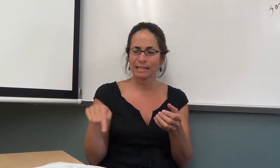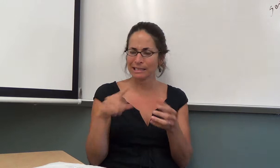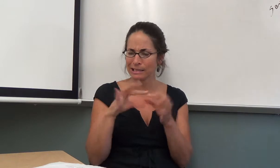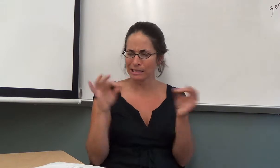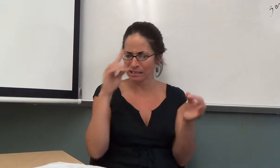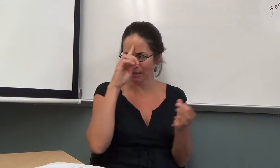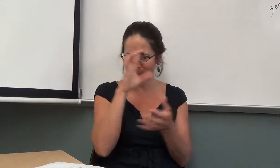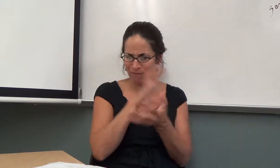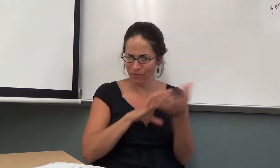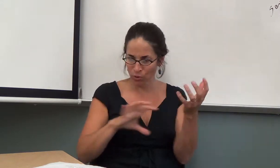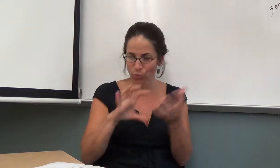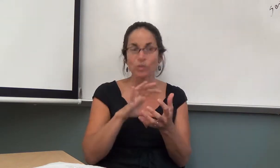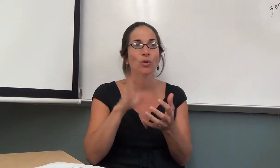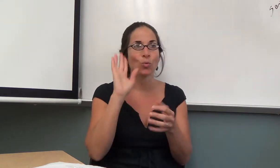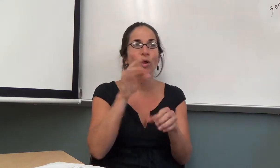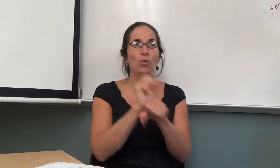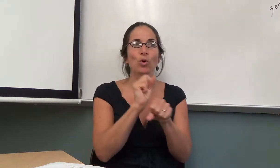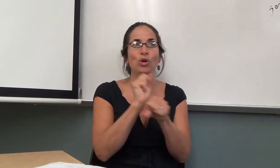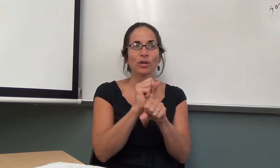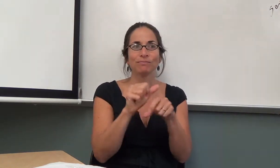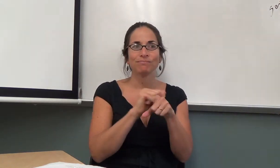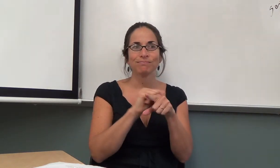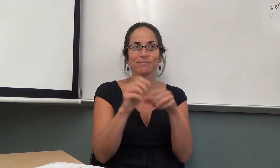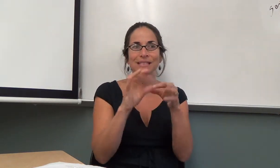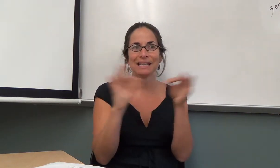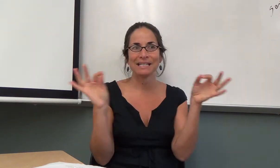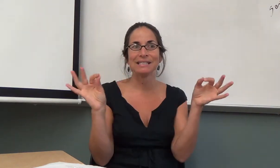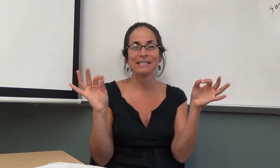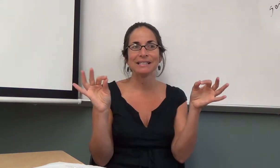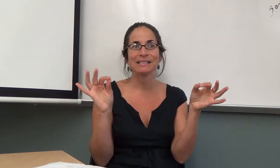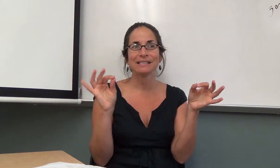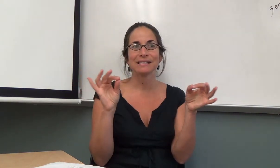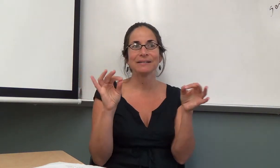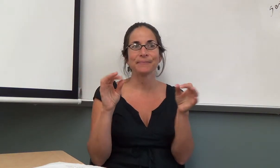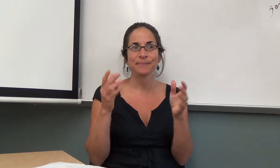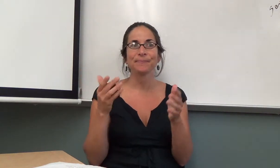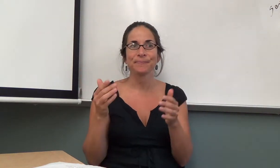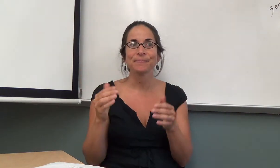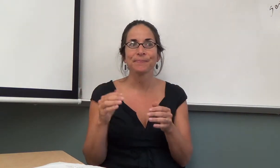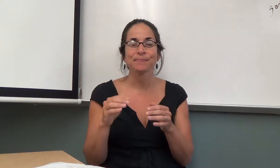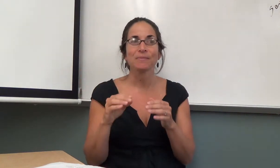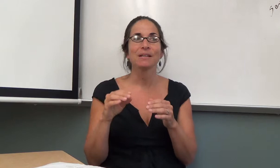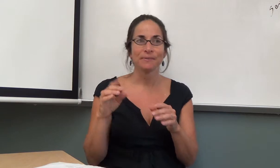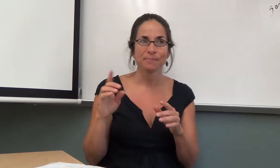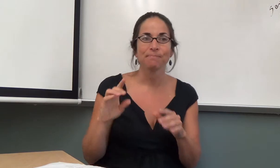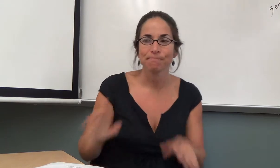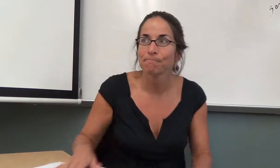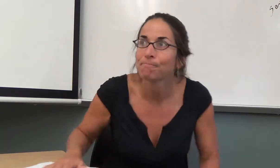going to work on sentences first today that are at the beginning of the sentence. The subject is the beginning of the